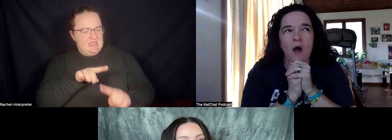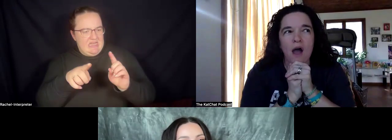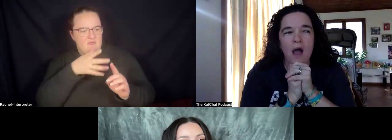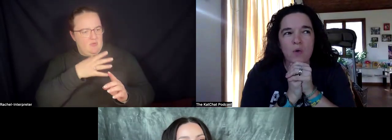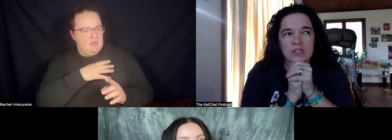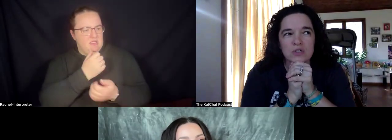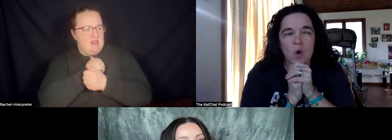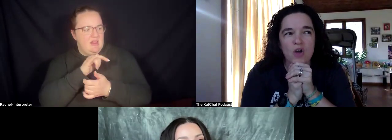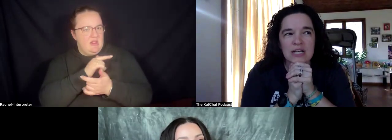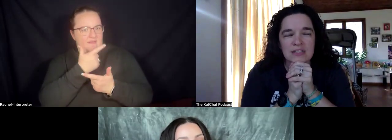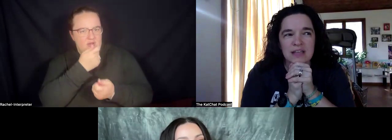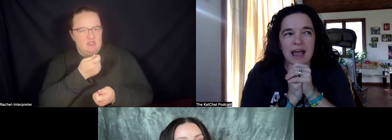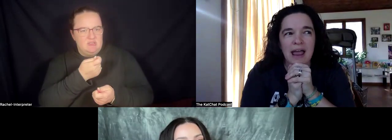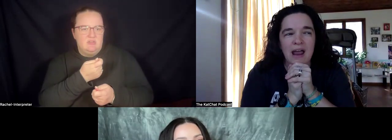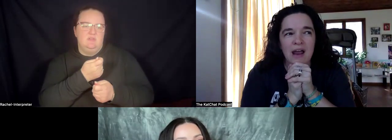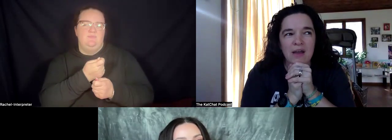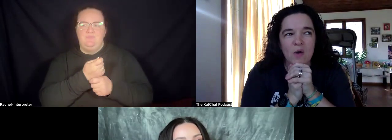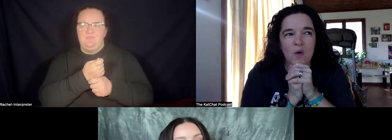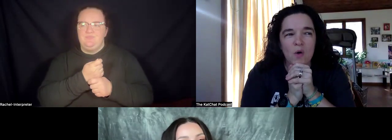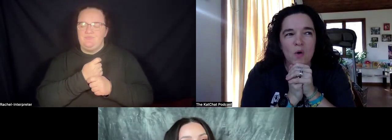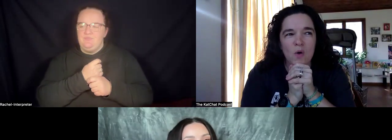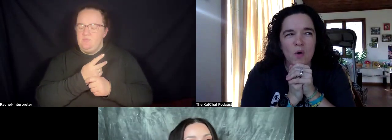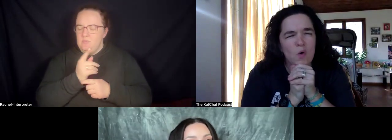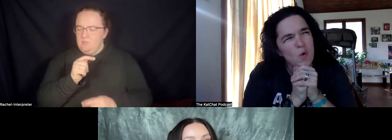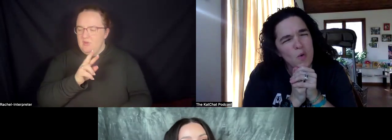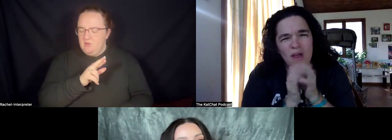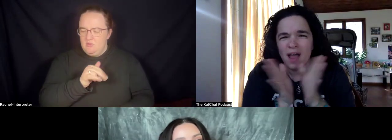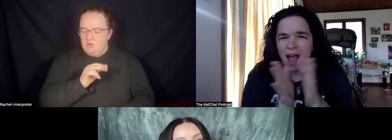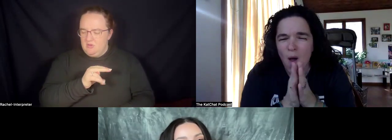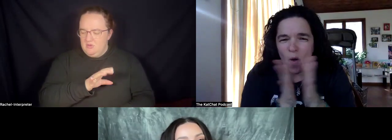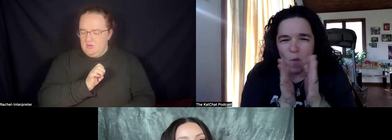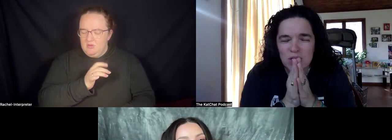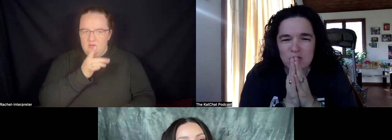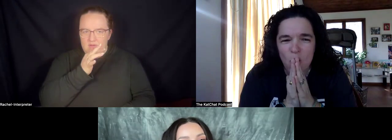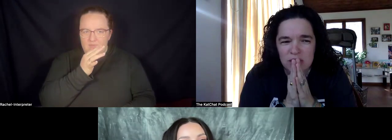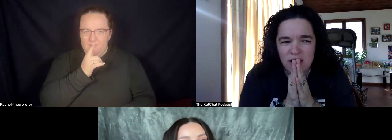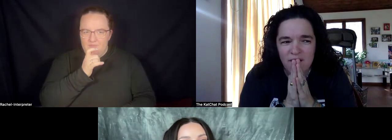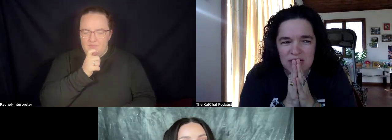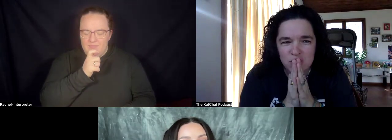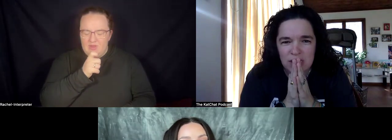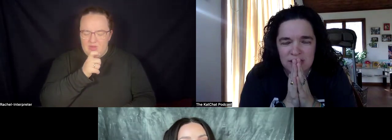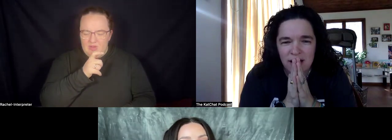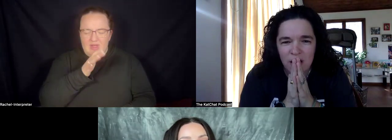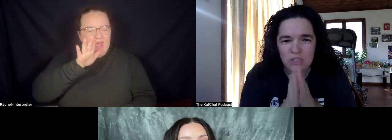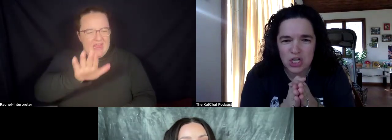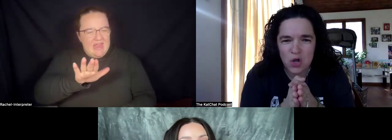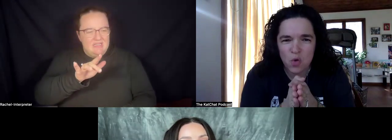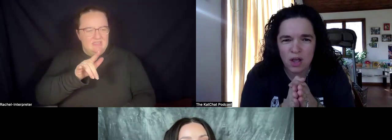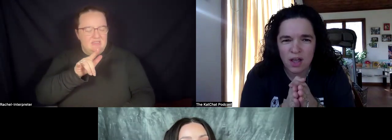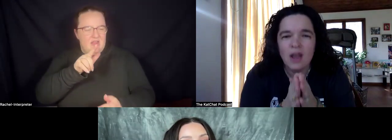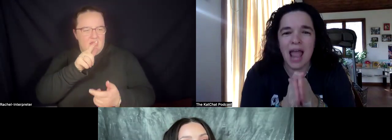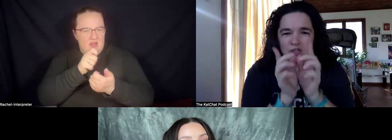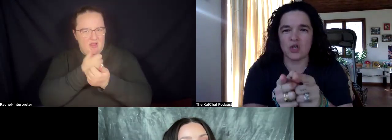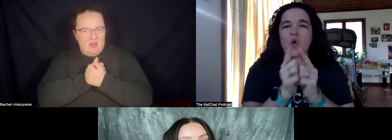and Torn and hmm, who was Torrance love interest? What did